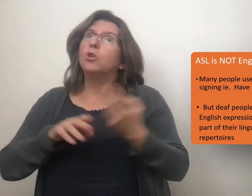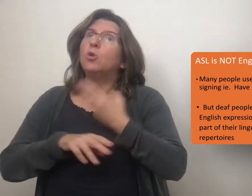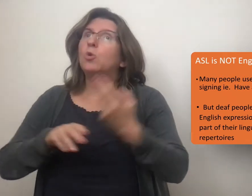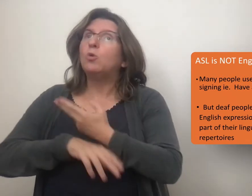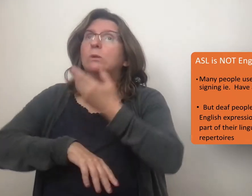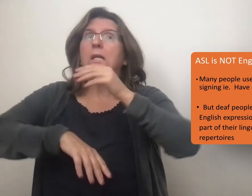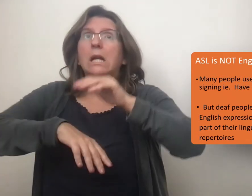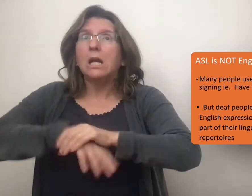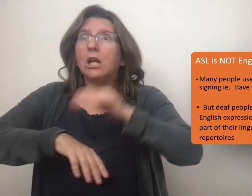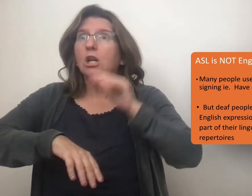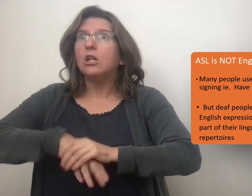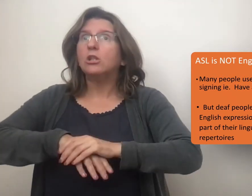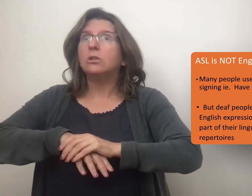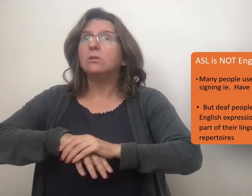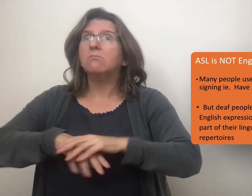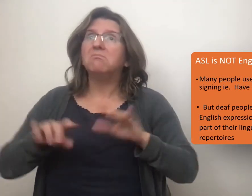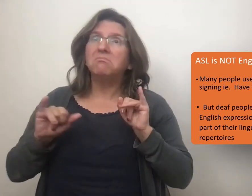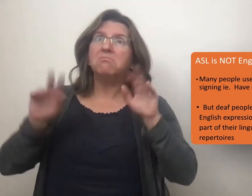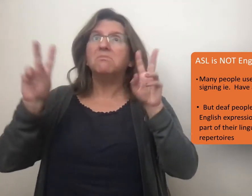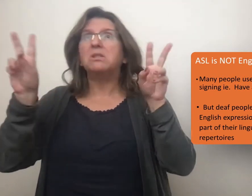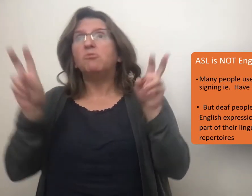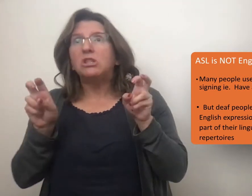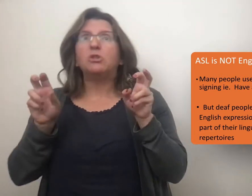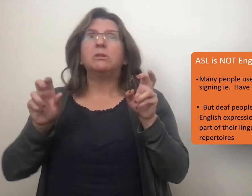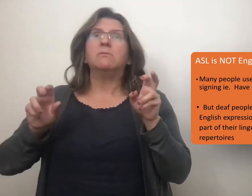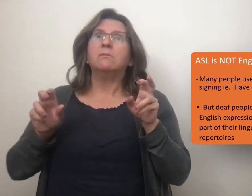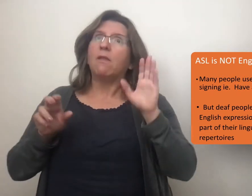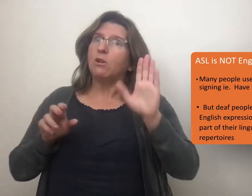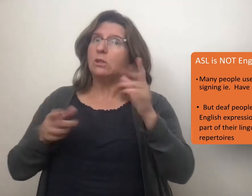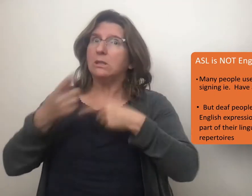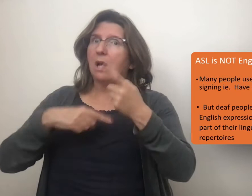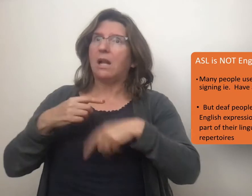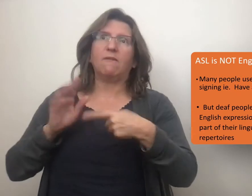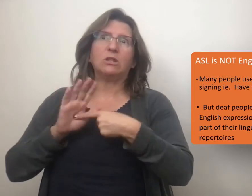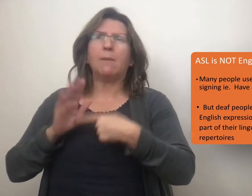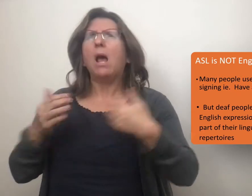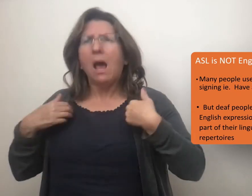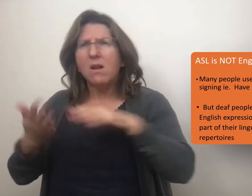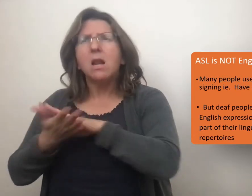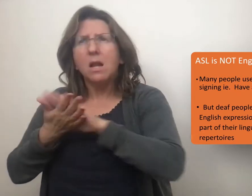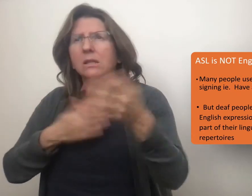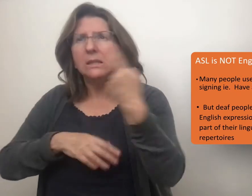There are common English expressions such as have a nice day, which are signed in this way, but is not